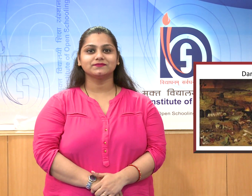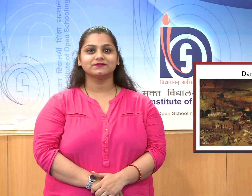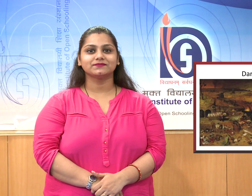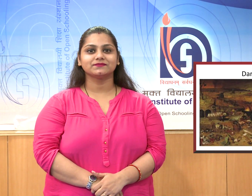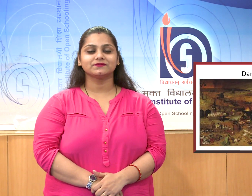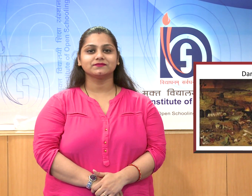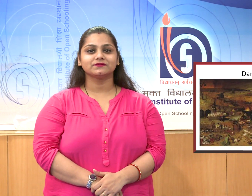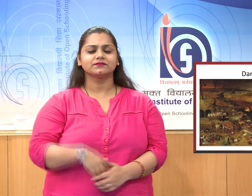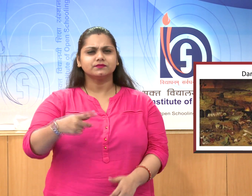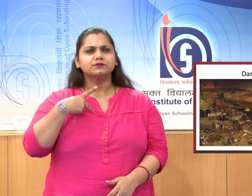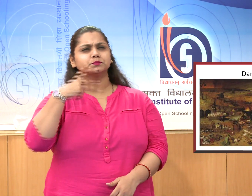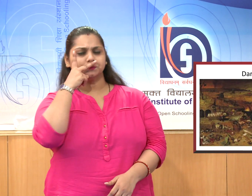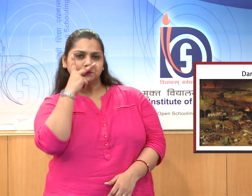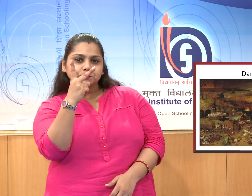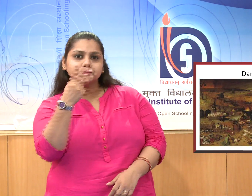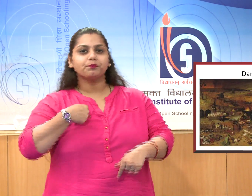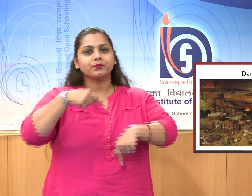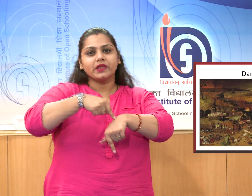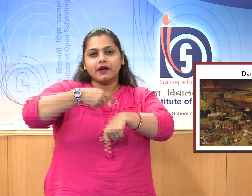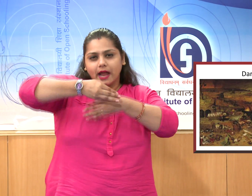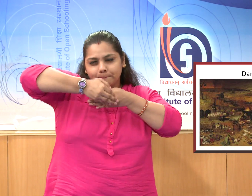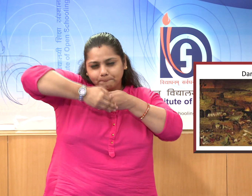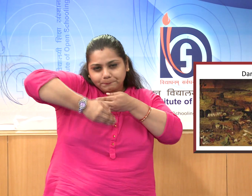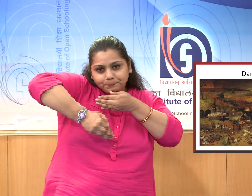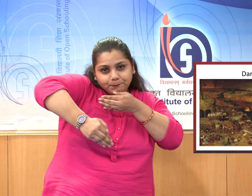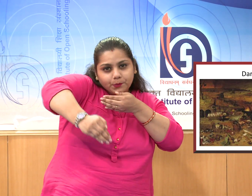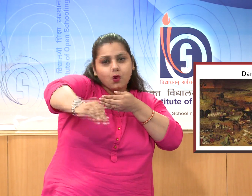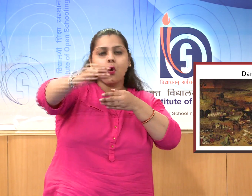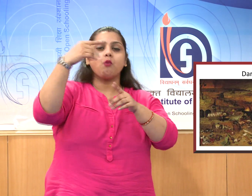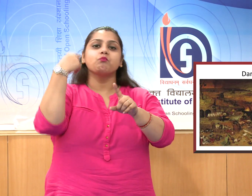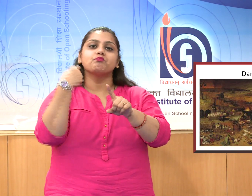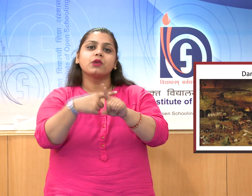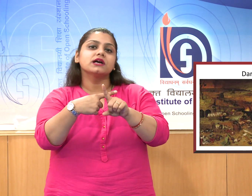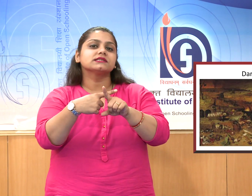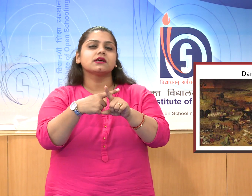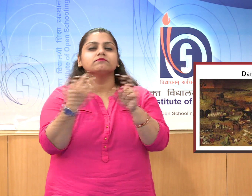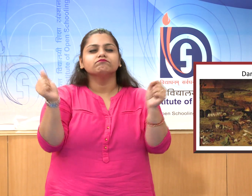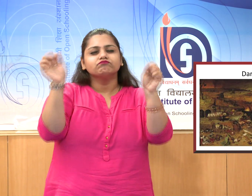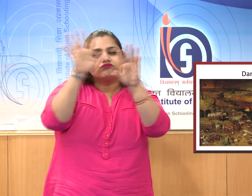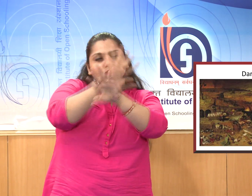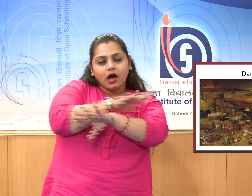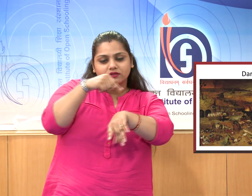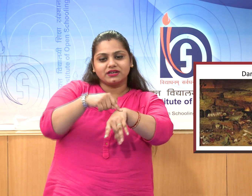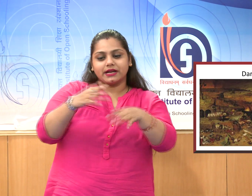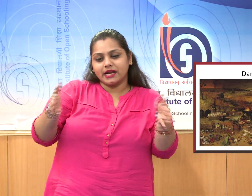they saw it as a long and dark period of interruption